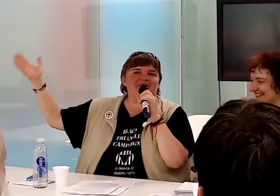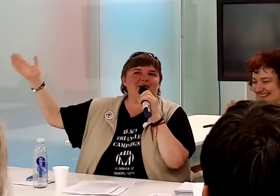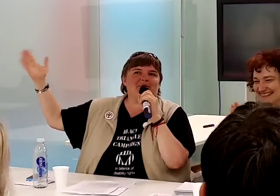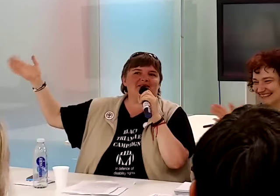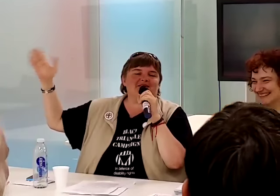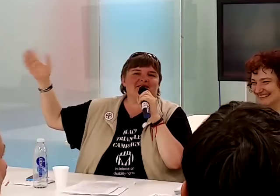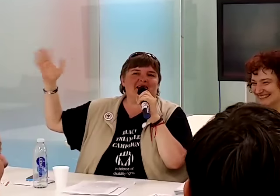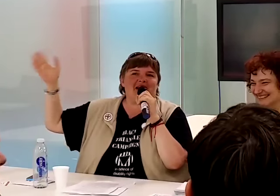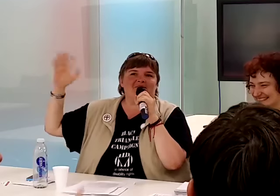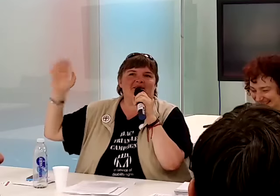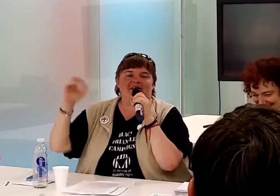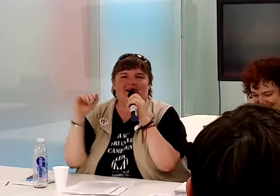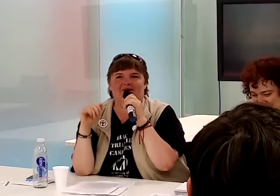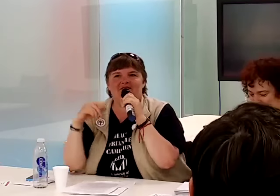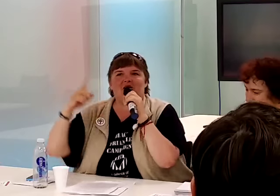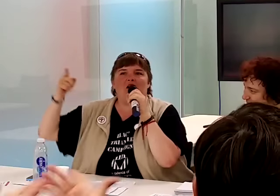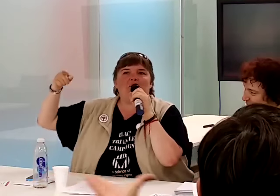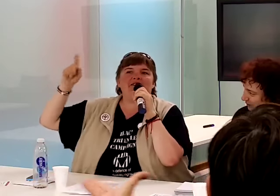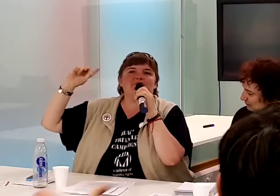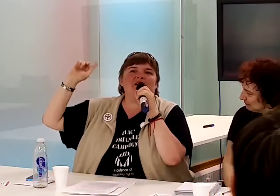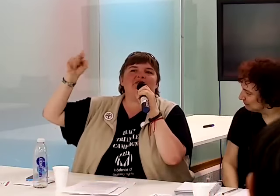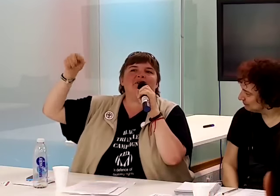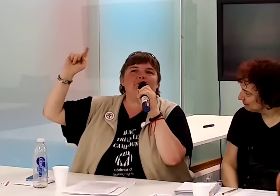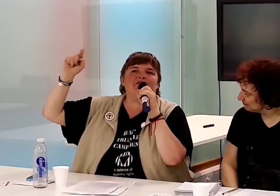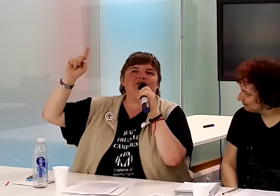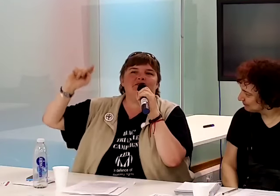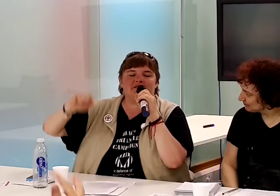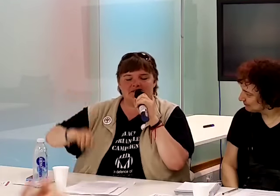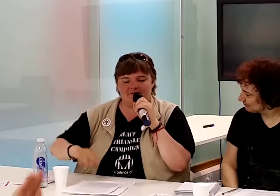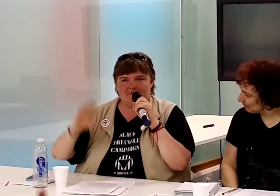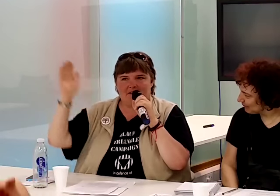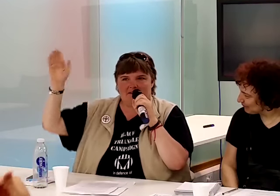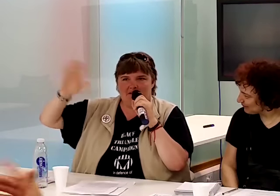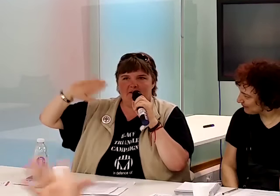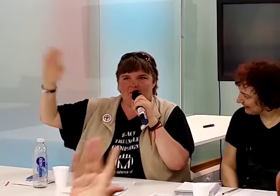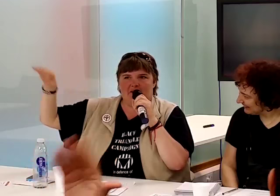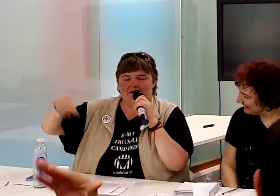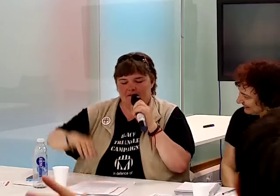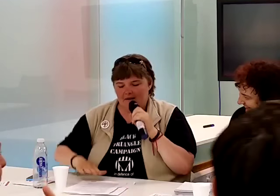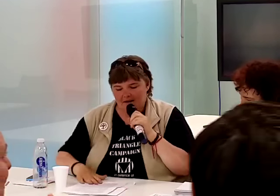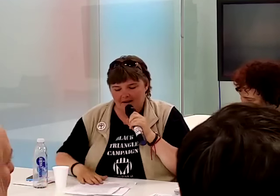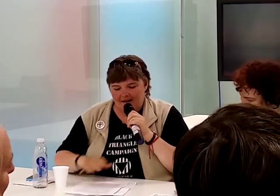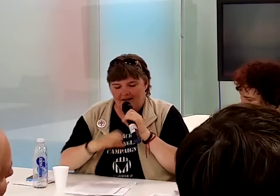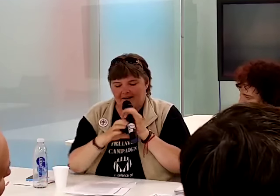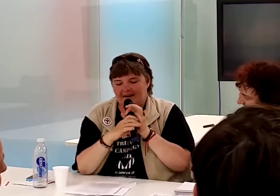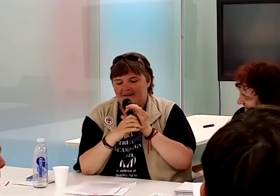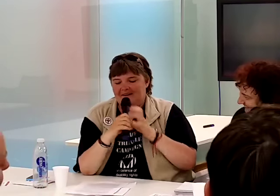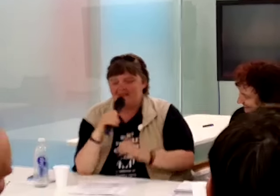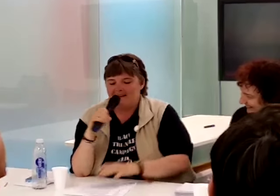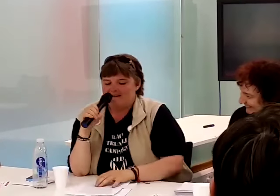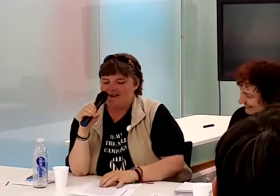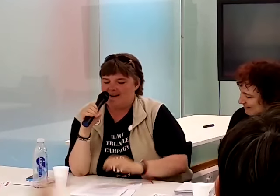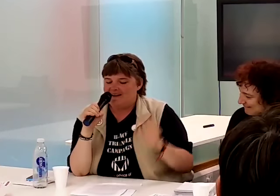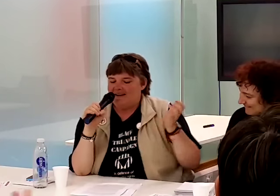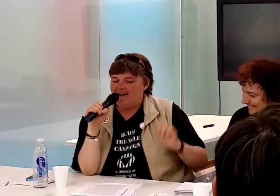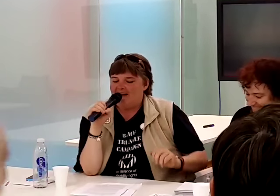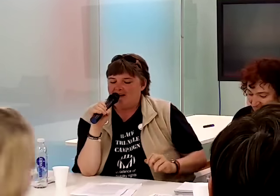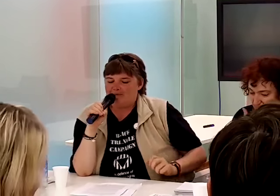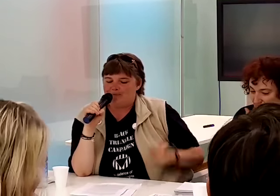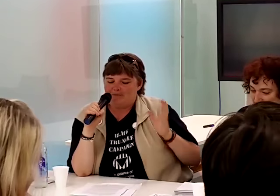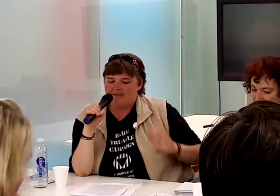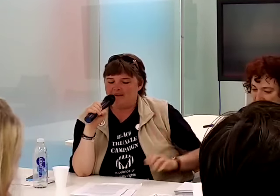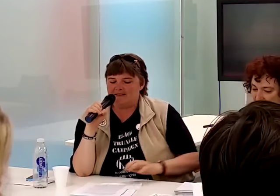What better birthday present could I have than that? So, Orrin Smith, come on, do the decent thing. Quick. Okay.